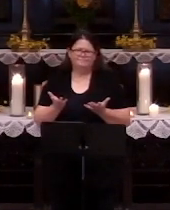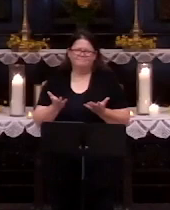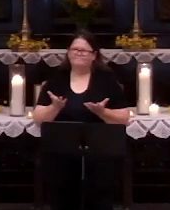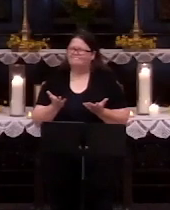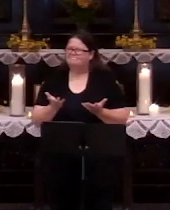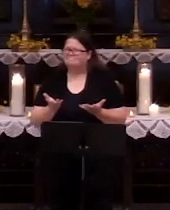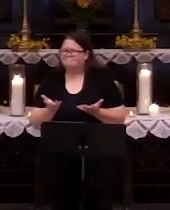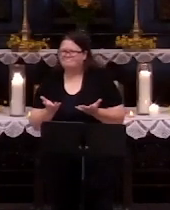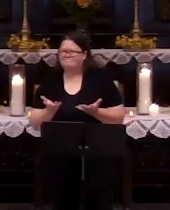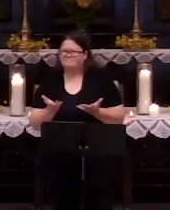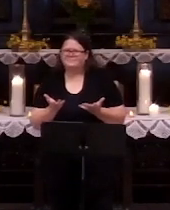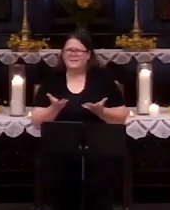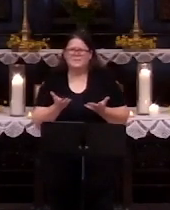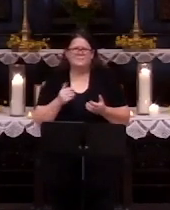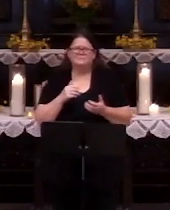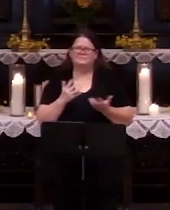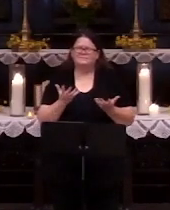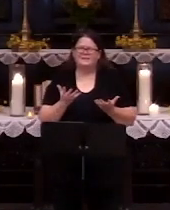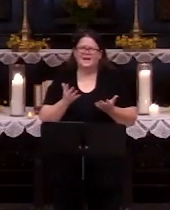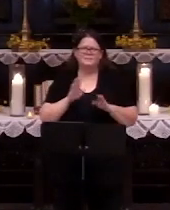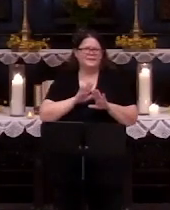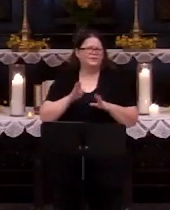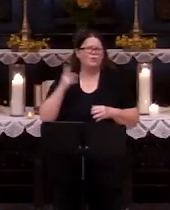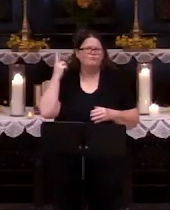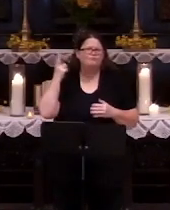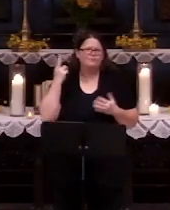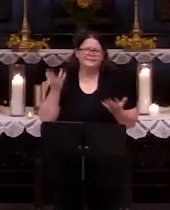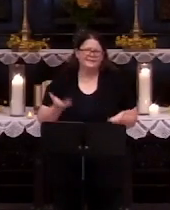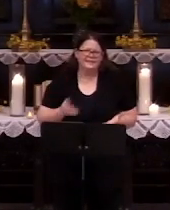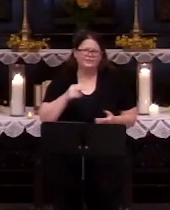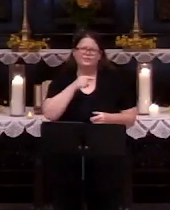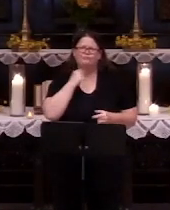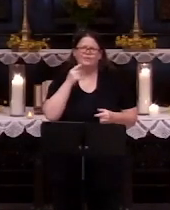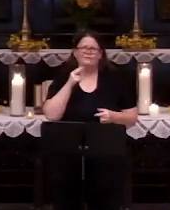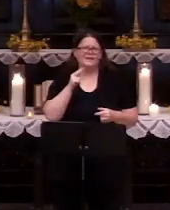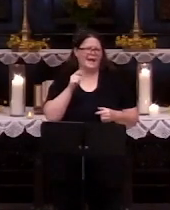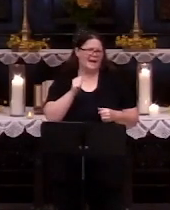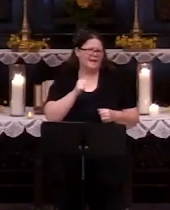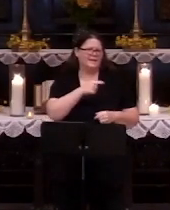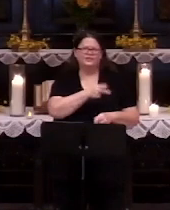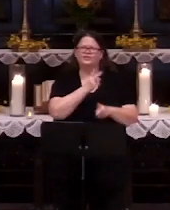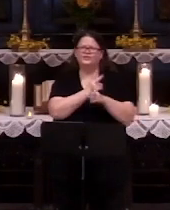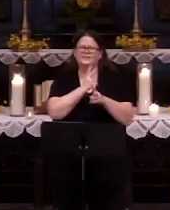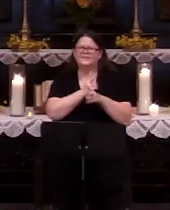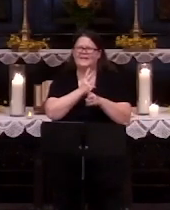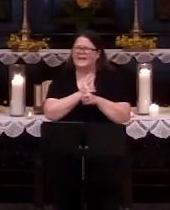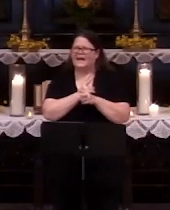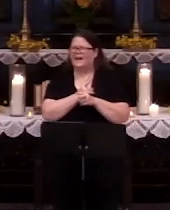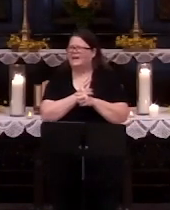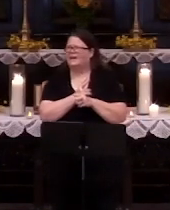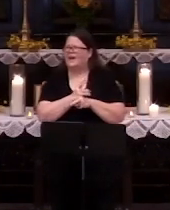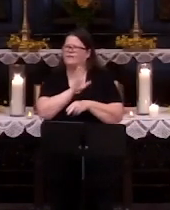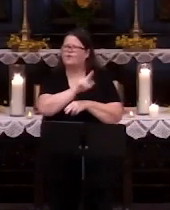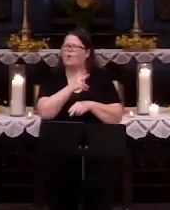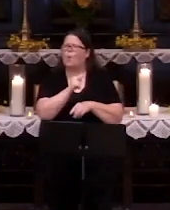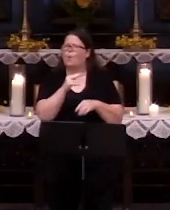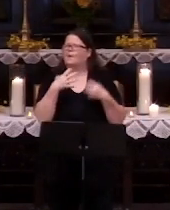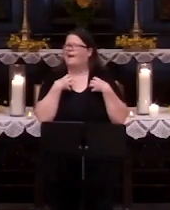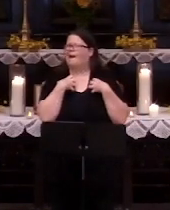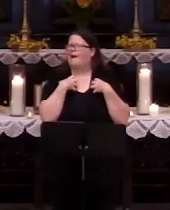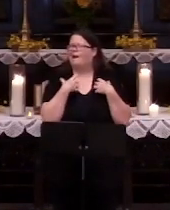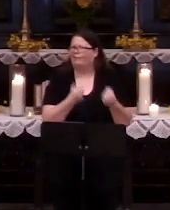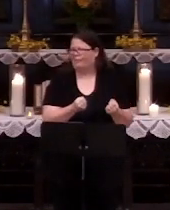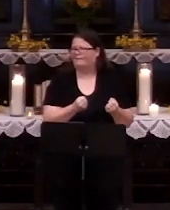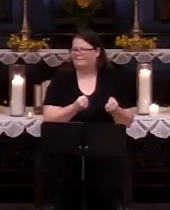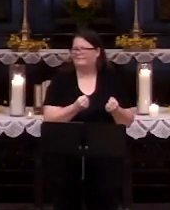there's no ill will or reason for this. Just Reverend Nina is gonna take care of some of her own health and